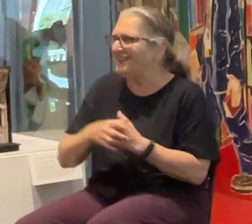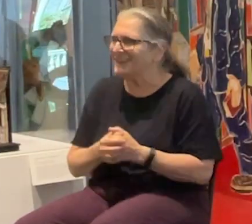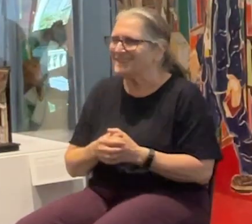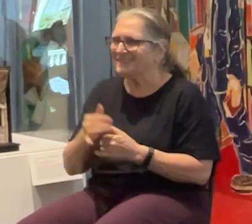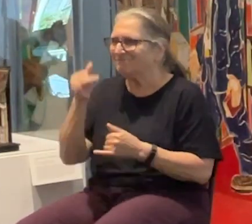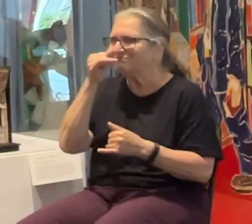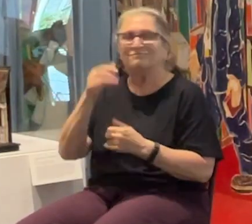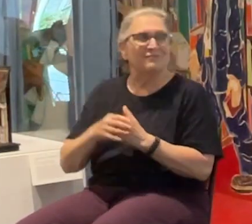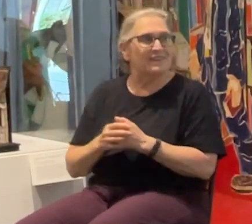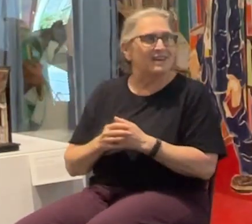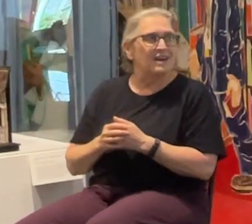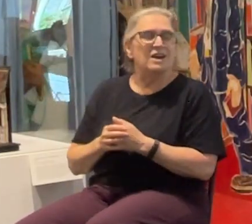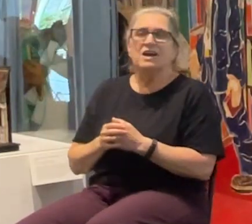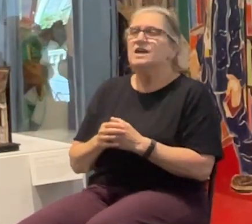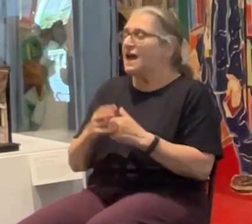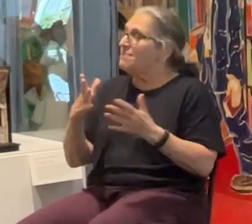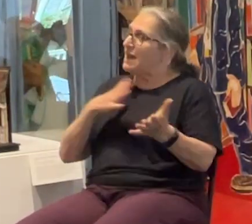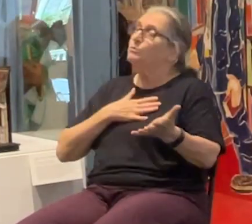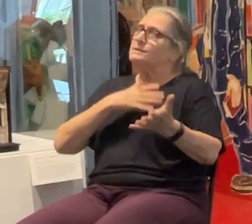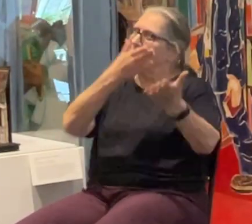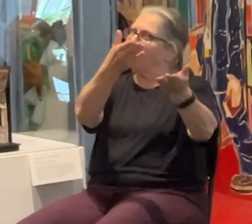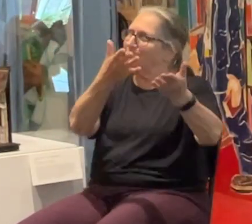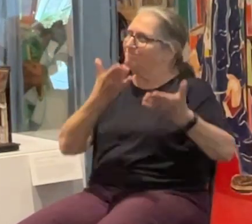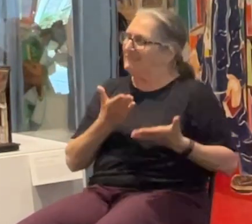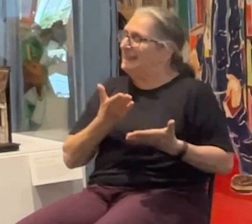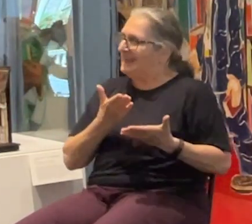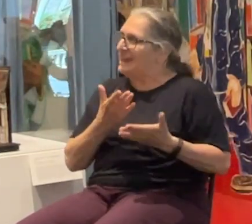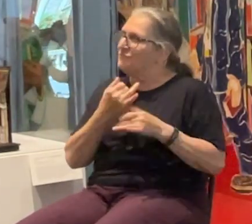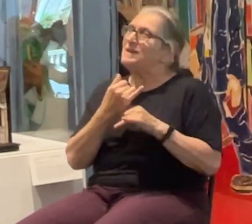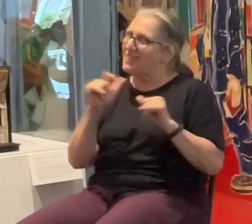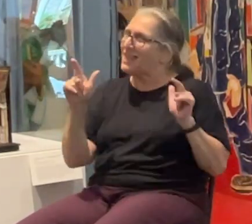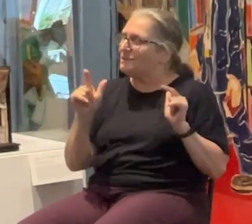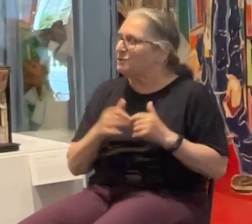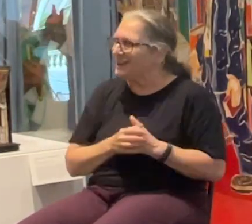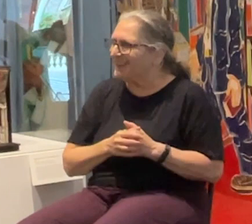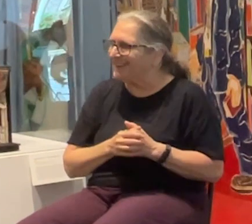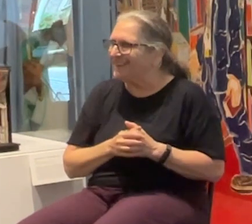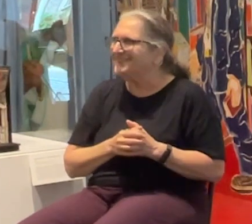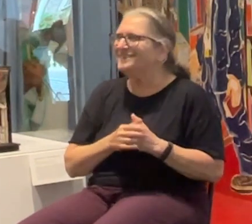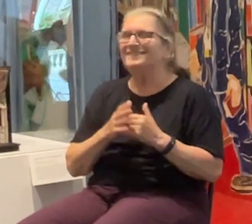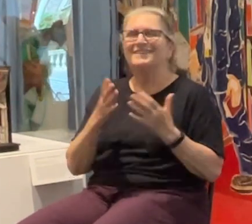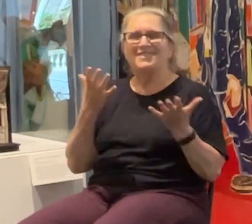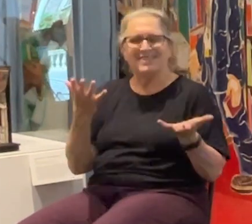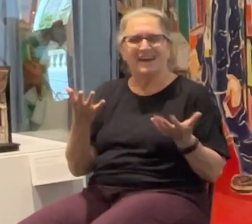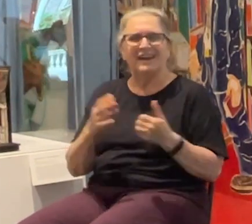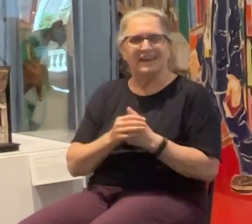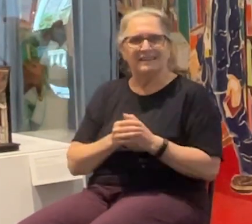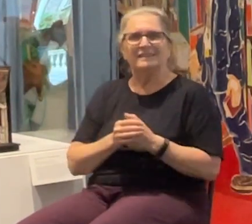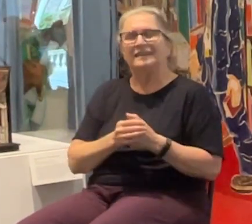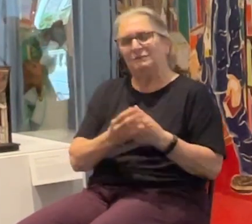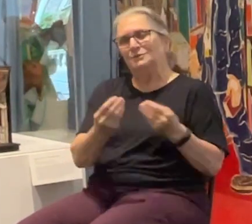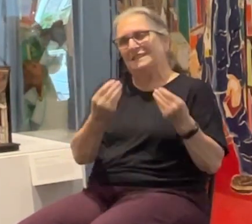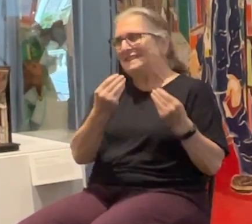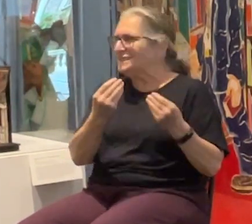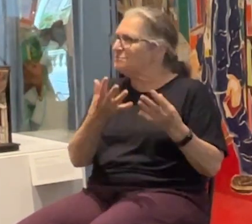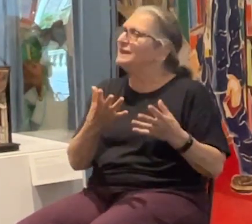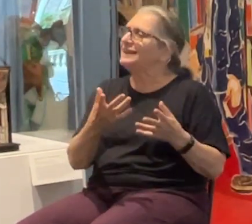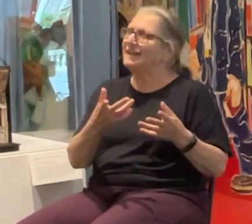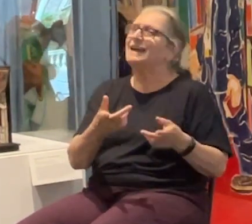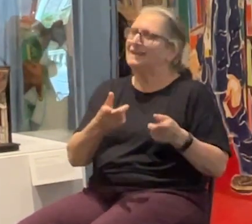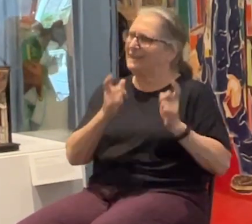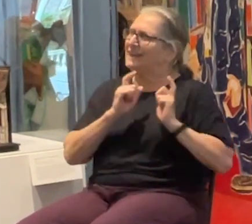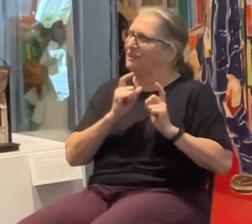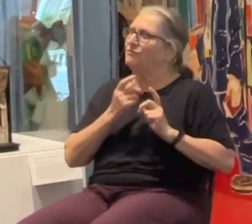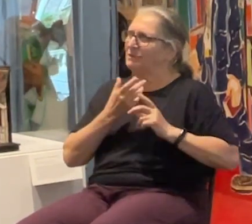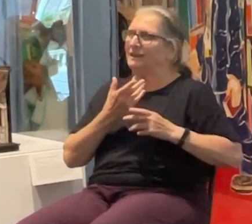to do that that I received from him as my teacher, so to speak, that I folded back to him in the process of this thing. Well,